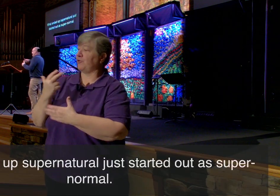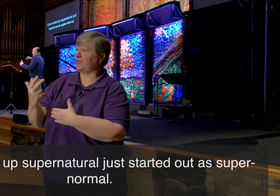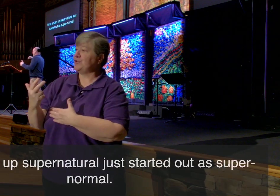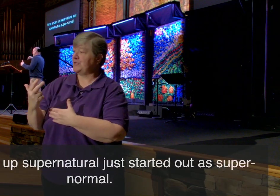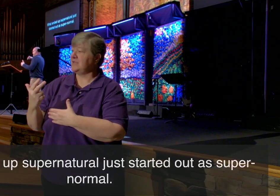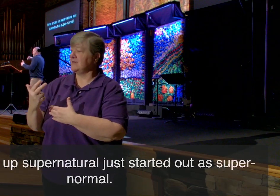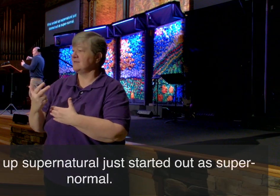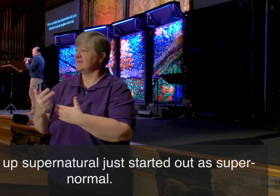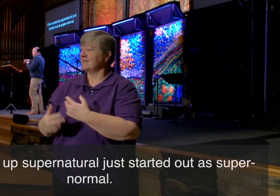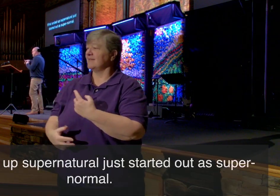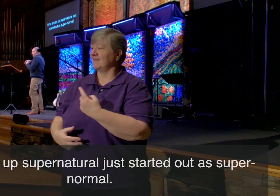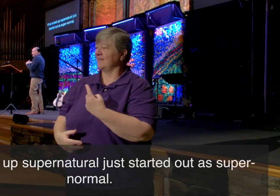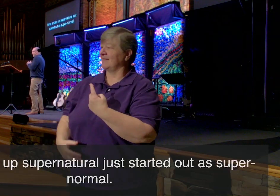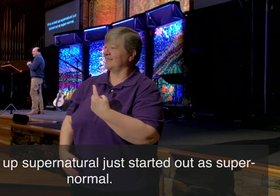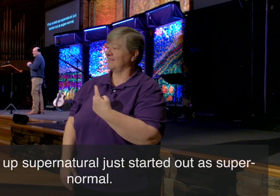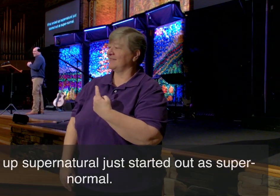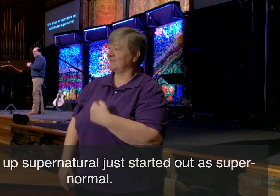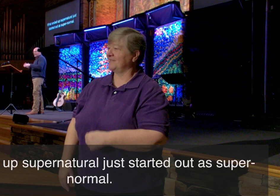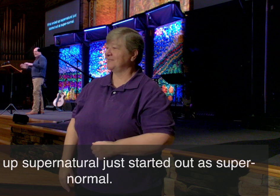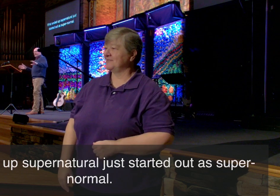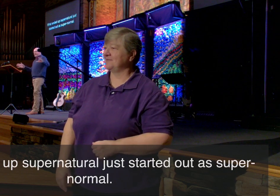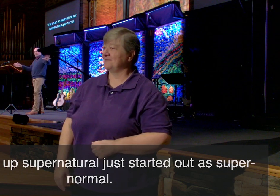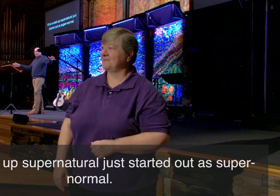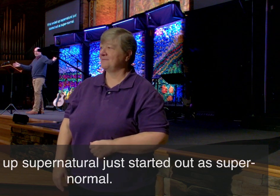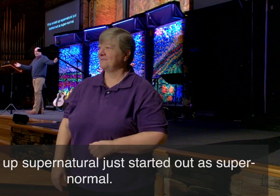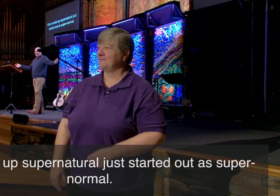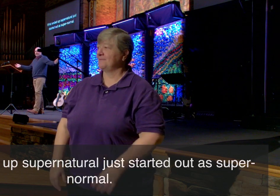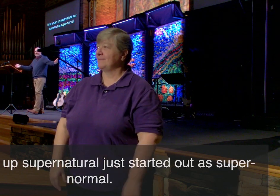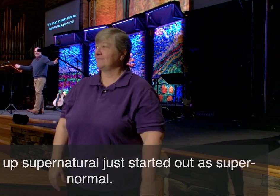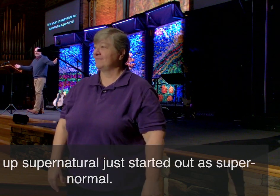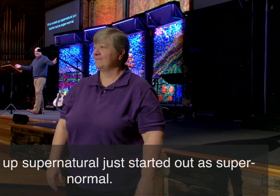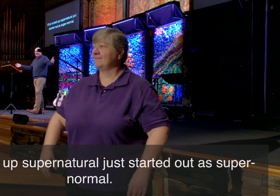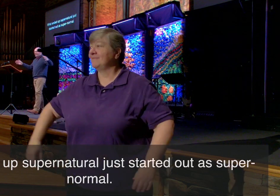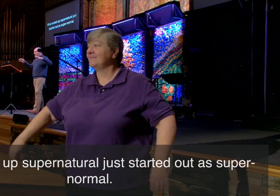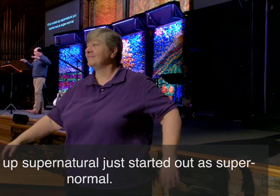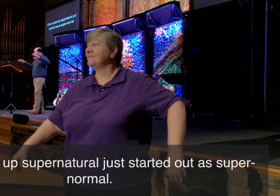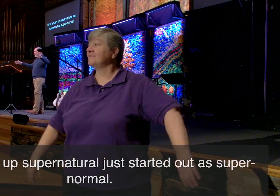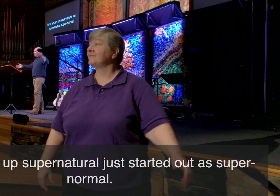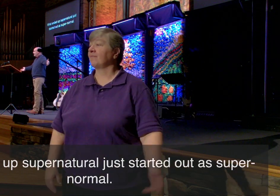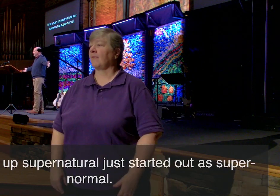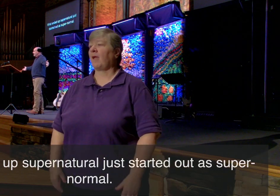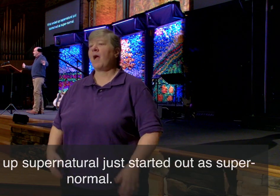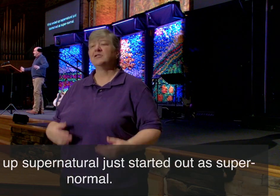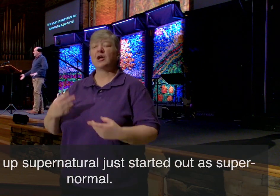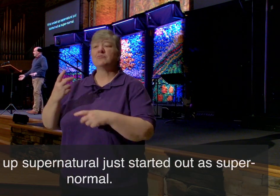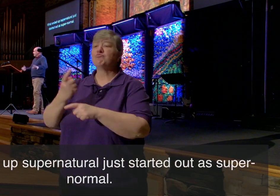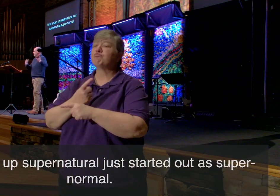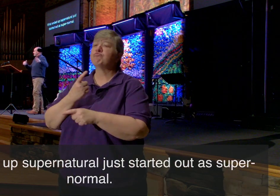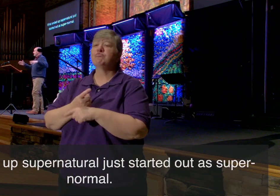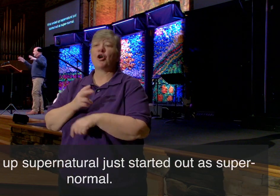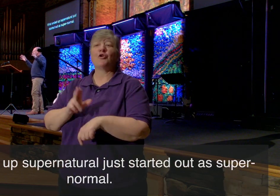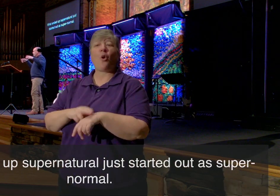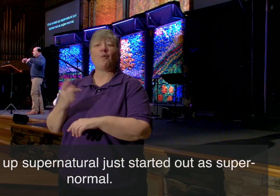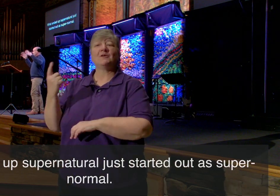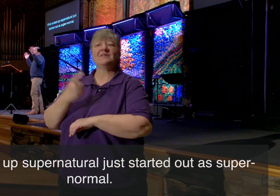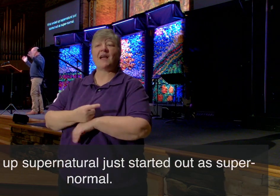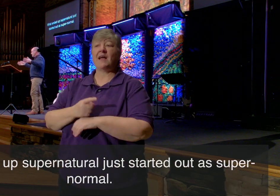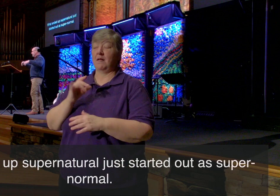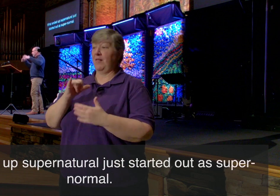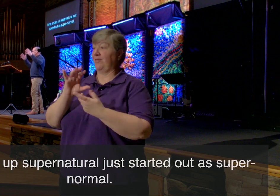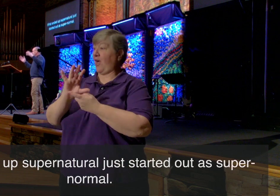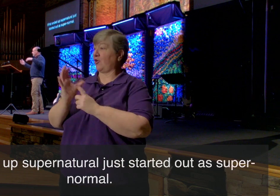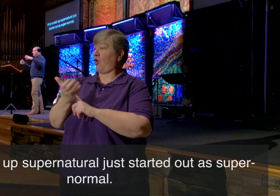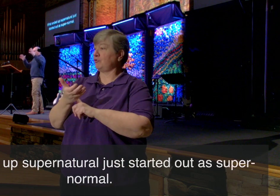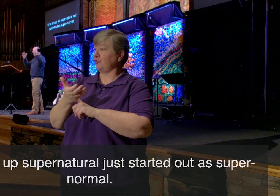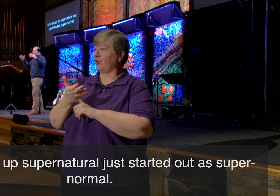what ended up as supernatural just started as super normal, just a normal day. Going to see, in